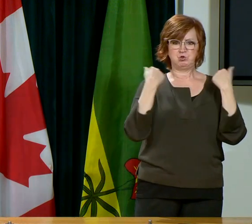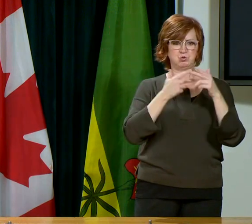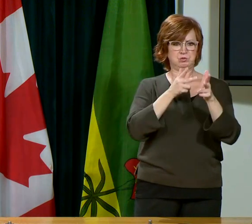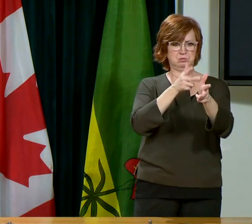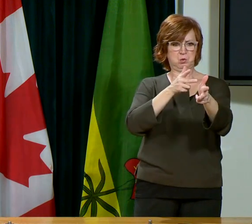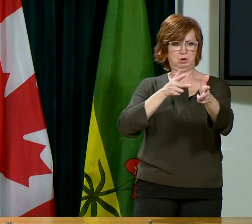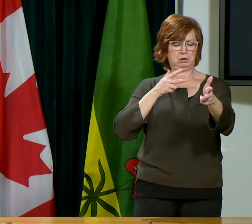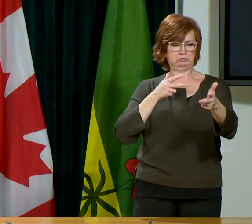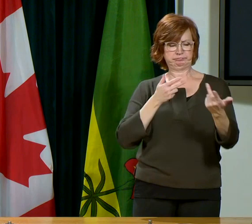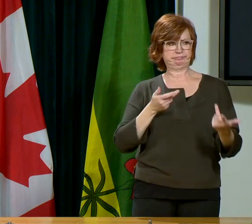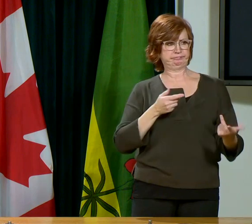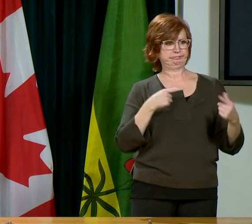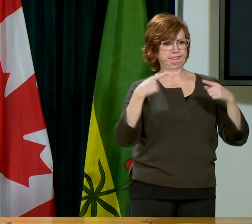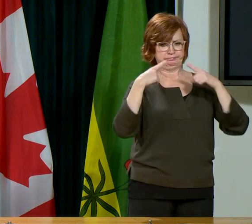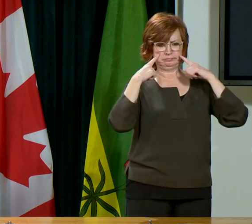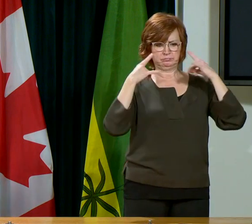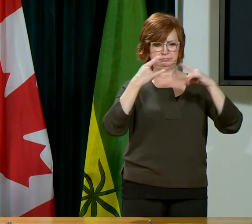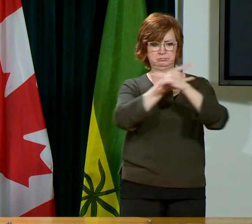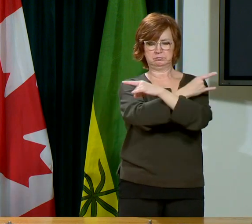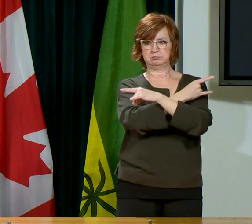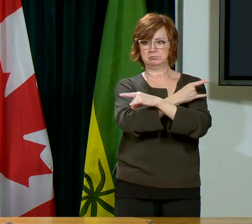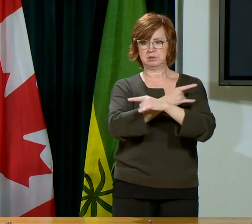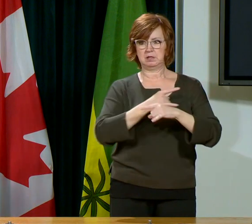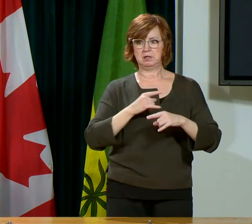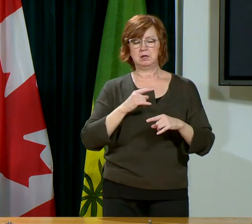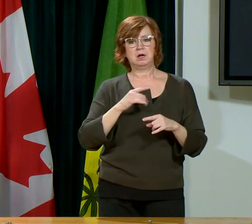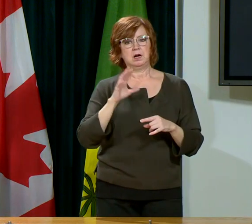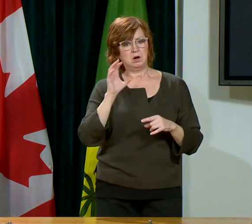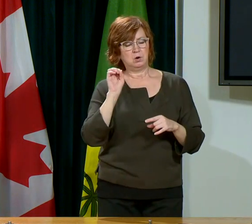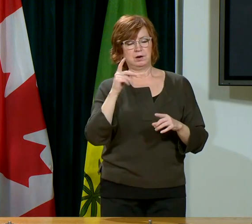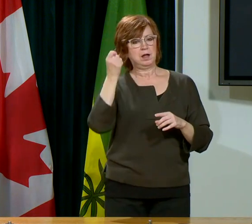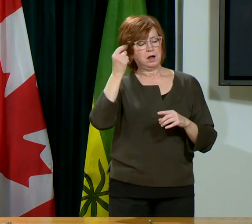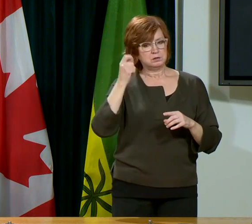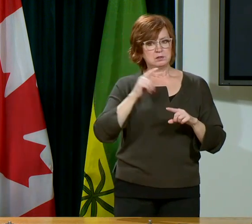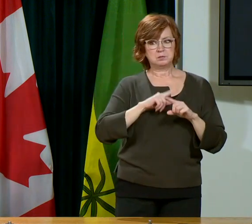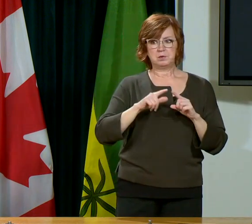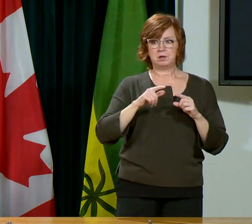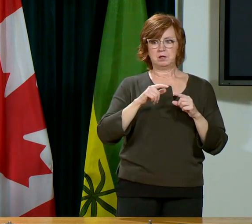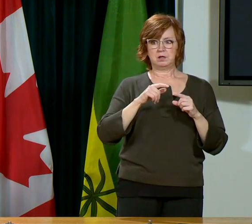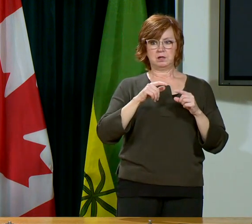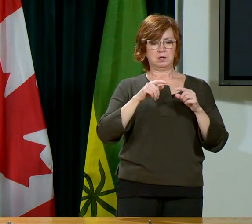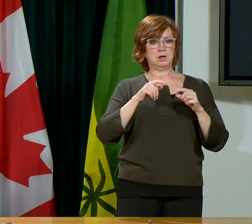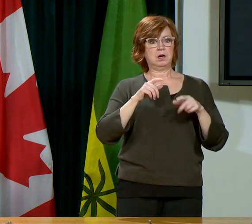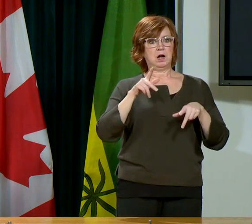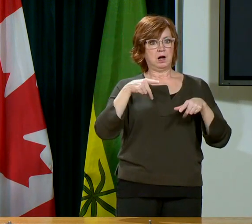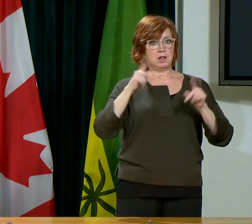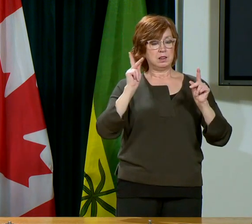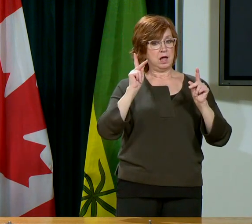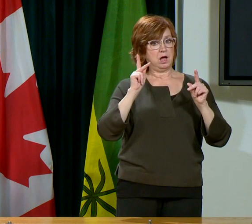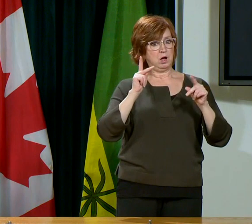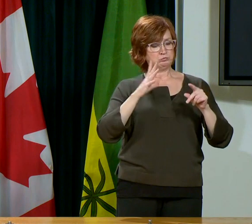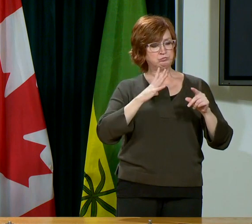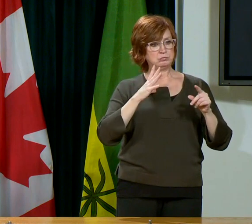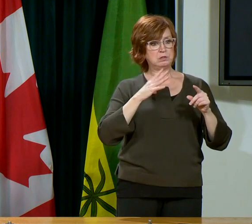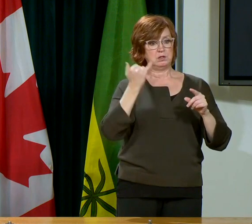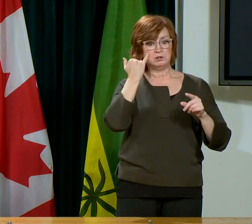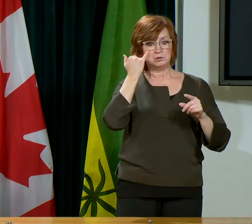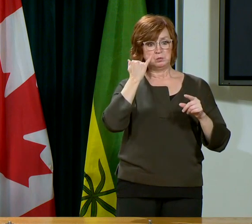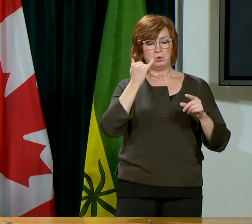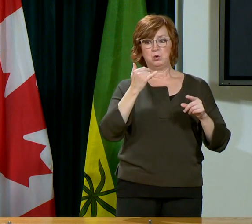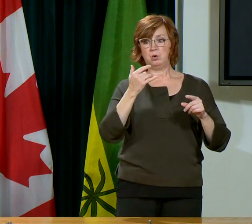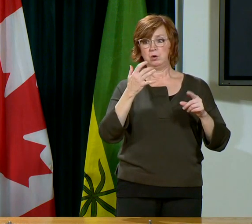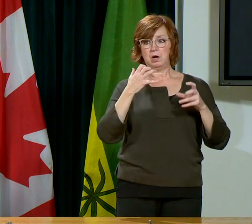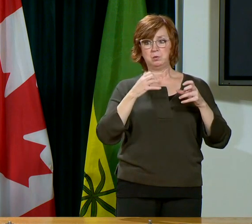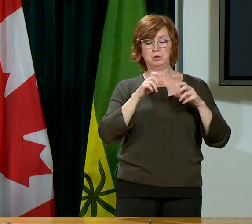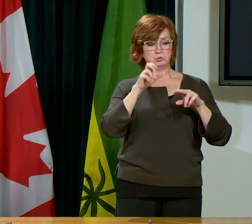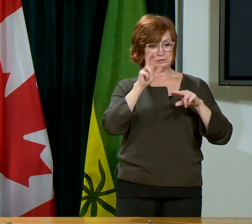in Saskatchewan allowed to sit in their cars next to other vehicles and speak to each other and spend time kind of just in community